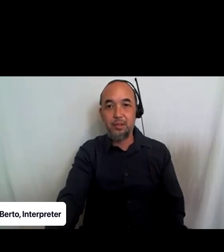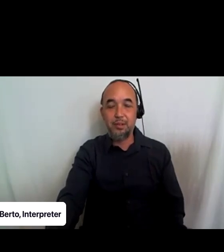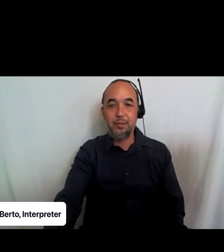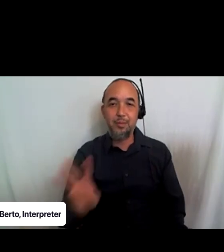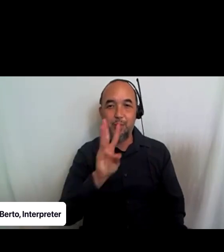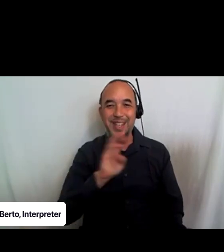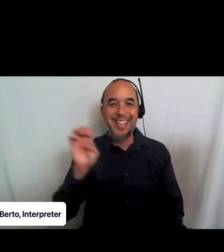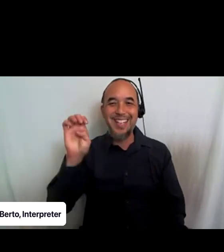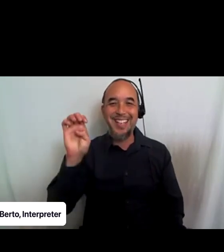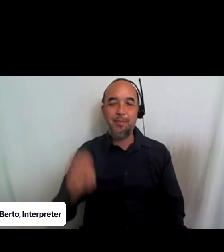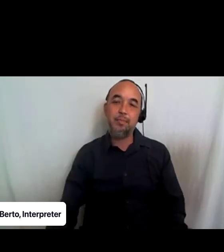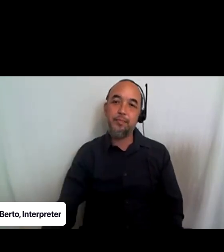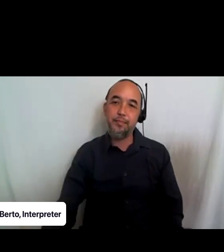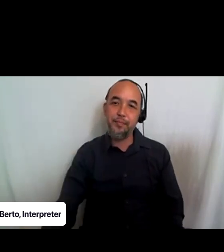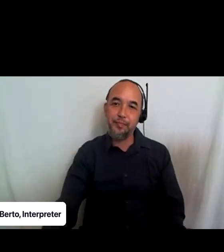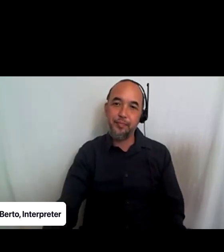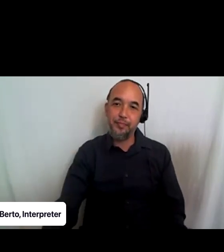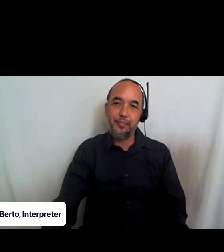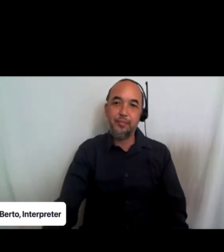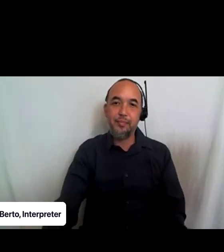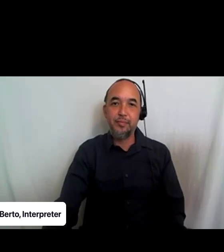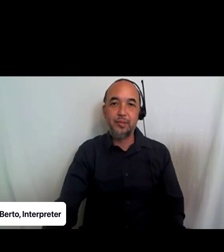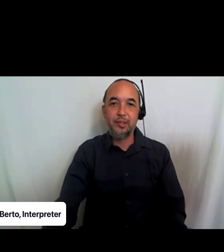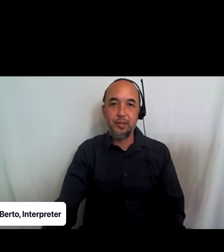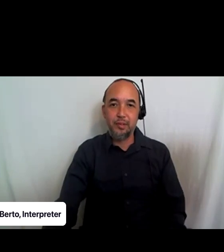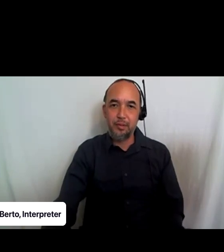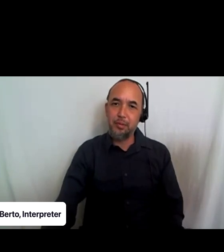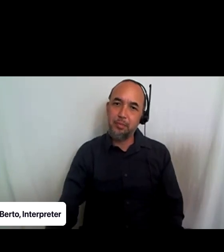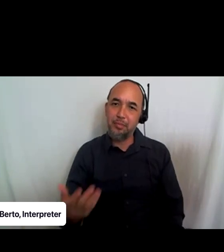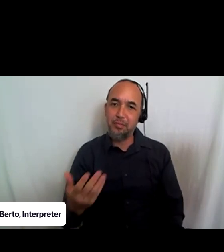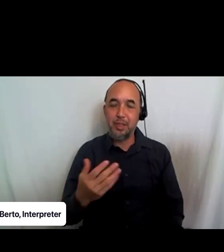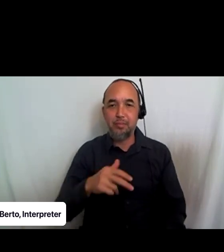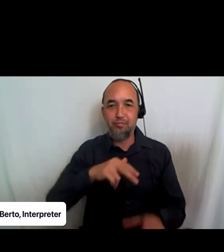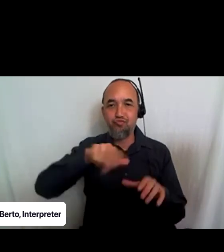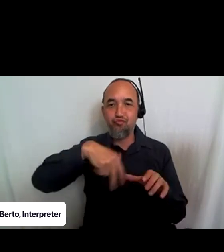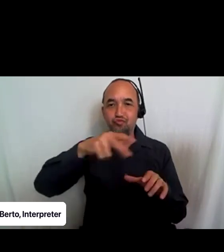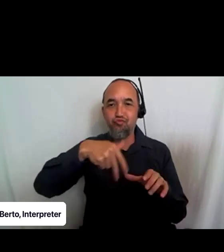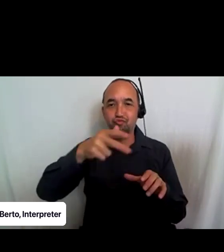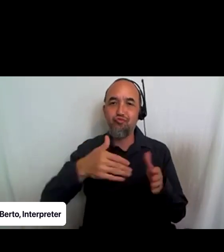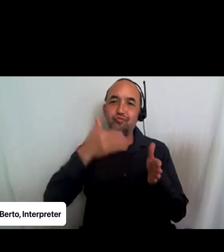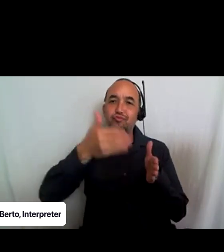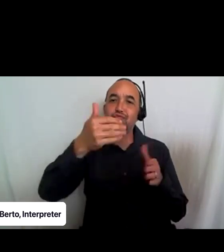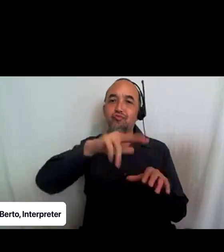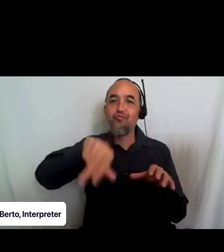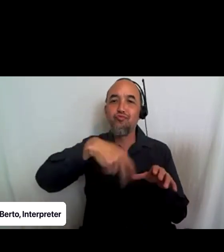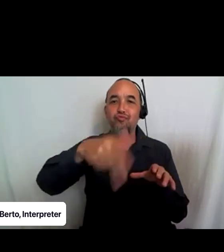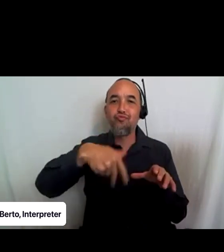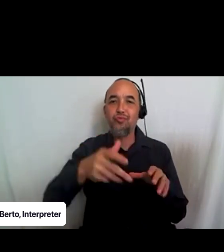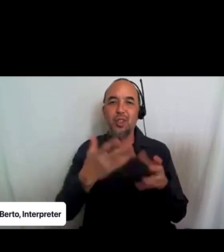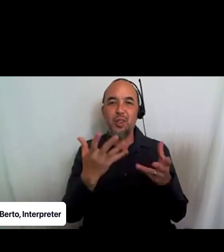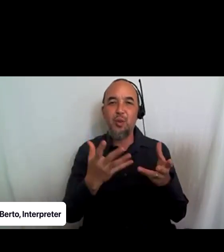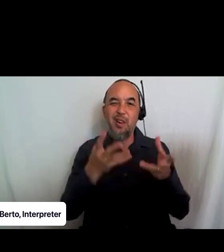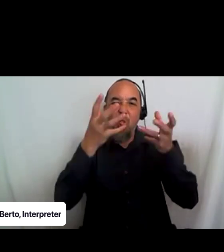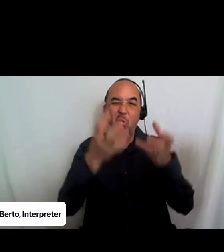Whee! And just give it a little stir with a fork from time to time so it doesn't all clump and